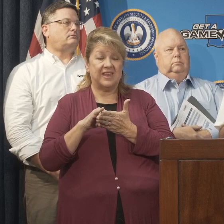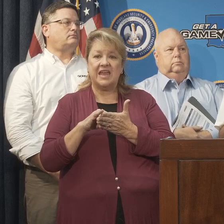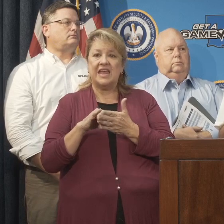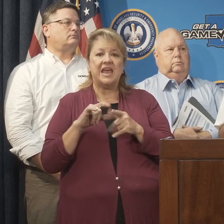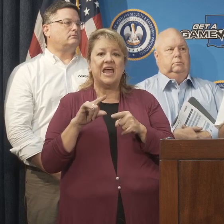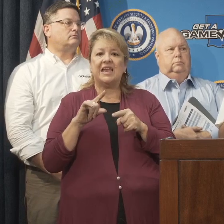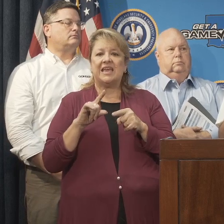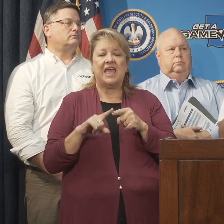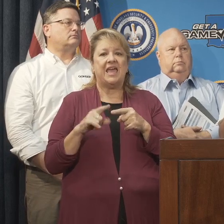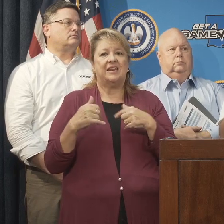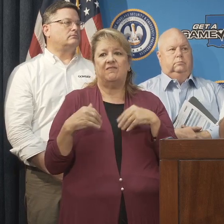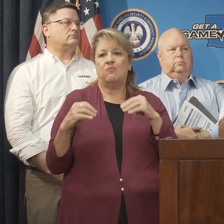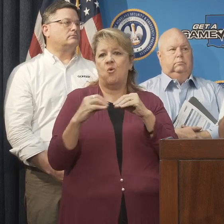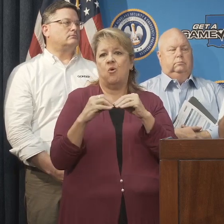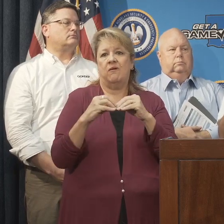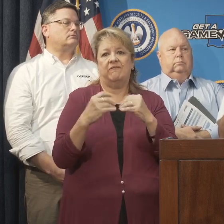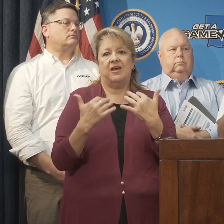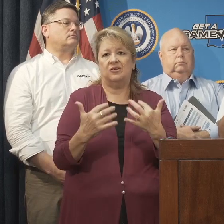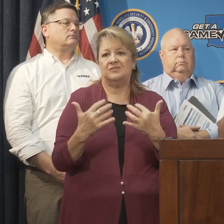more fires than